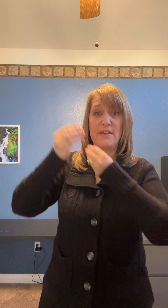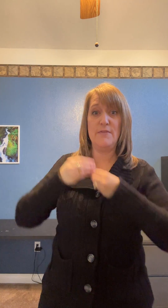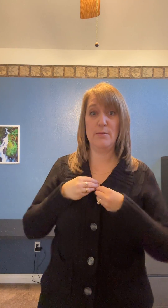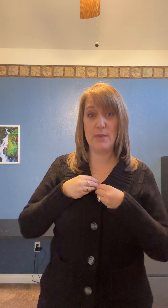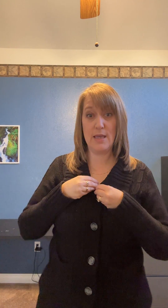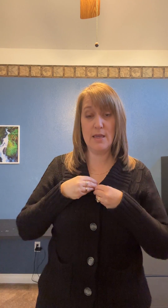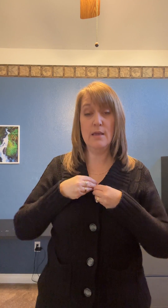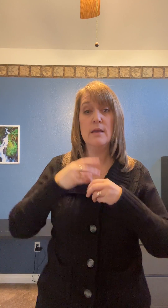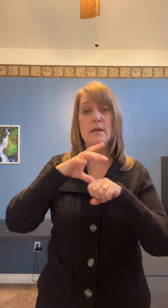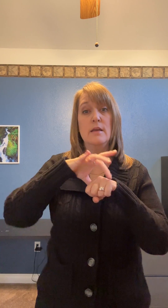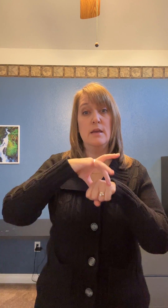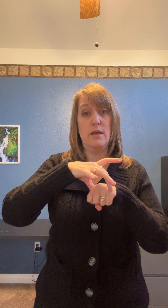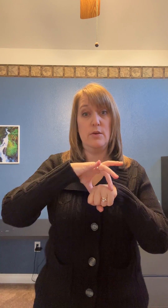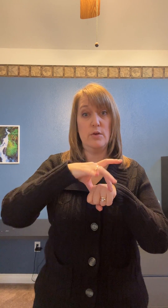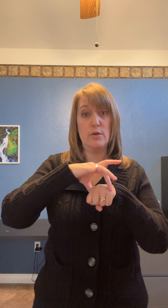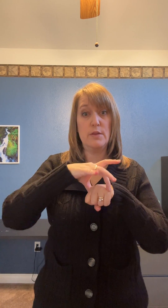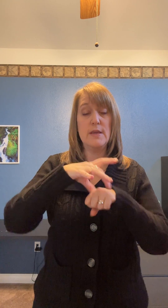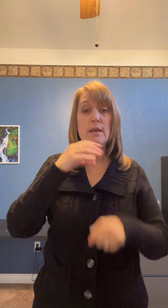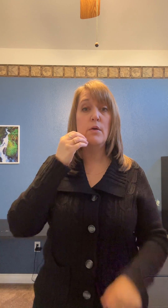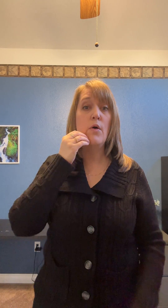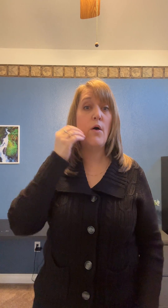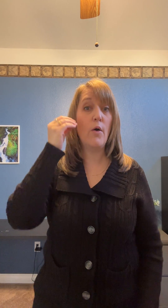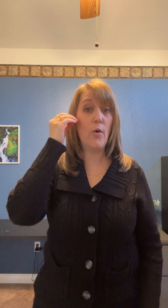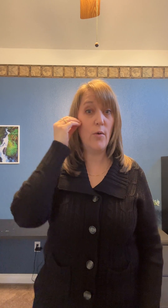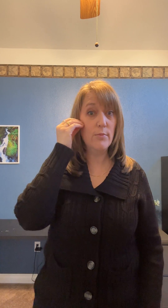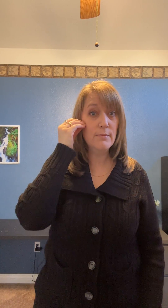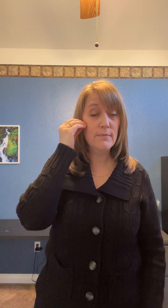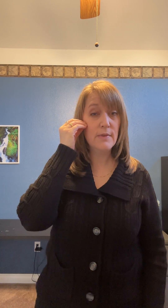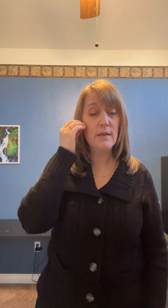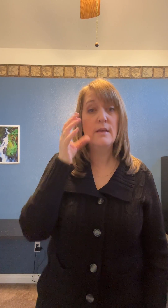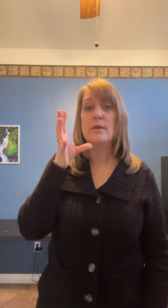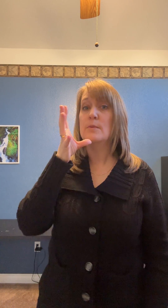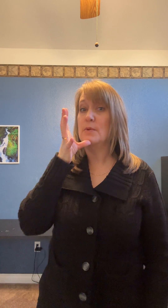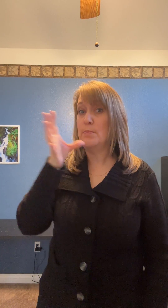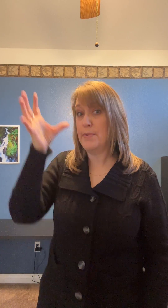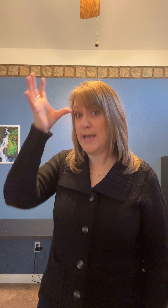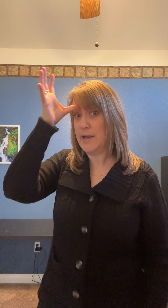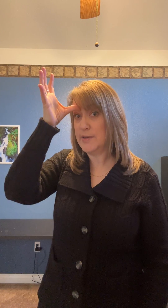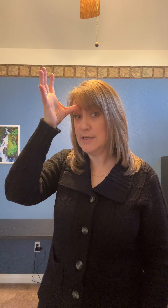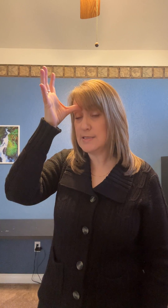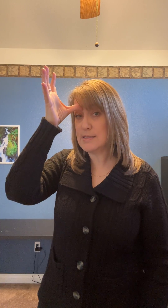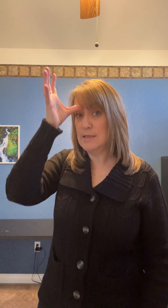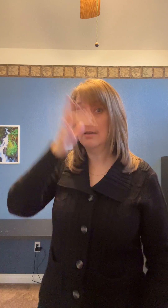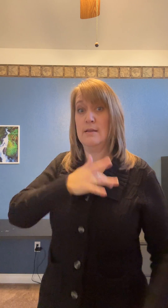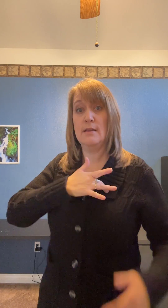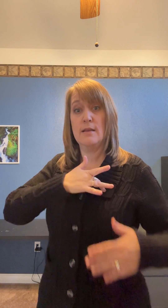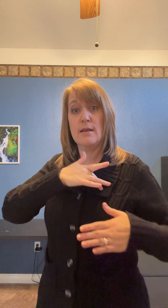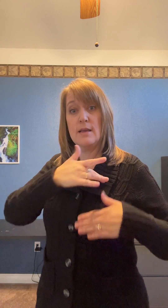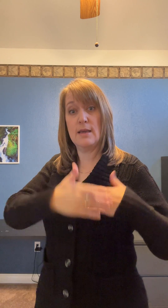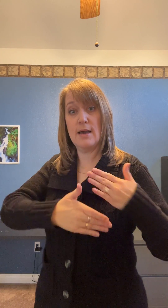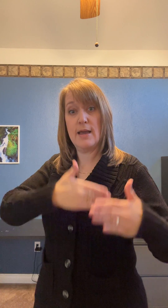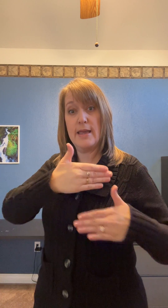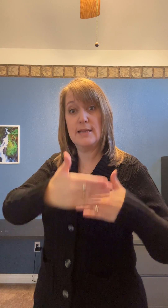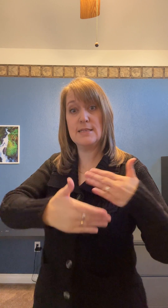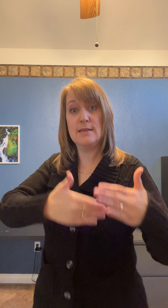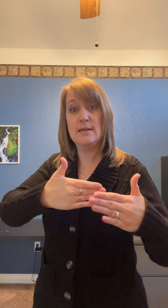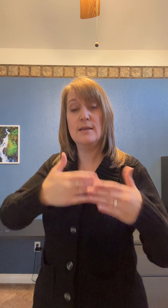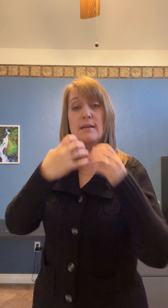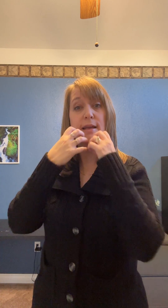given me an earthly home with parents, kind,